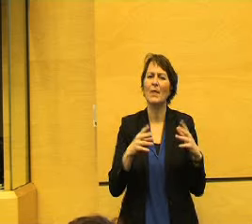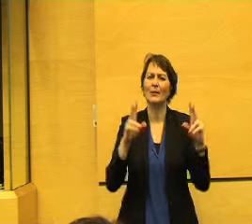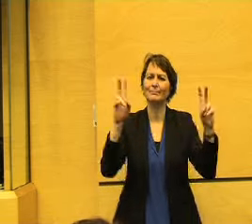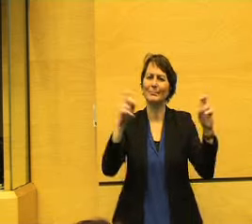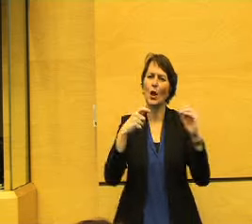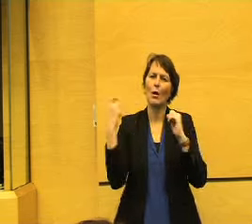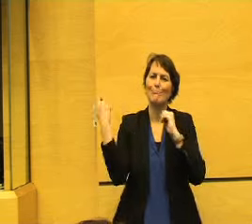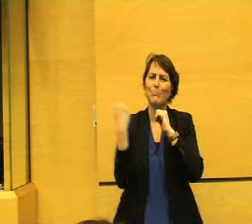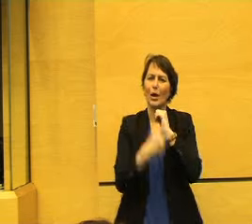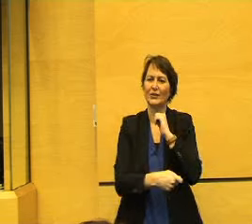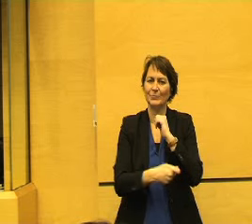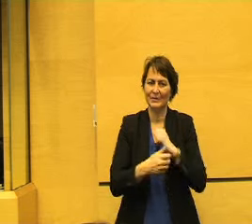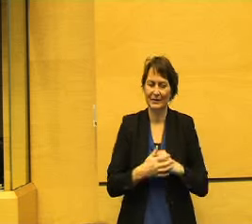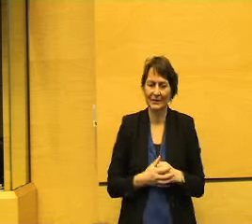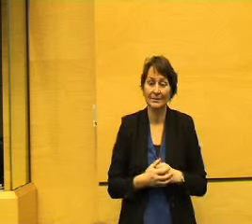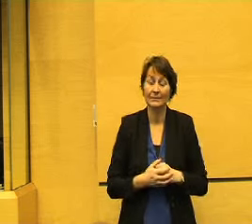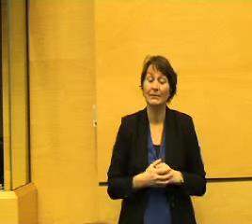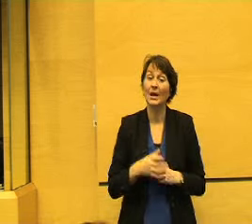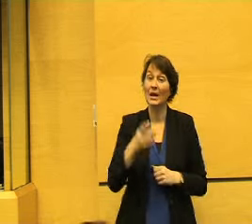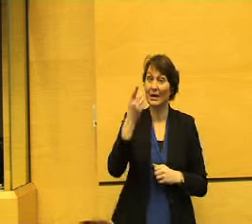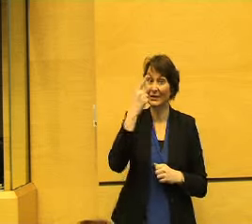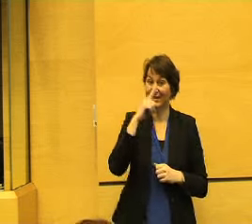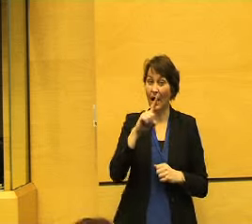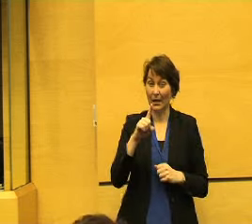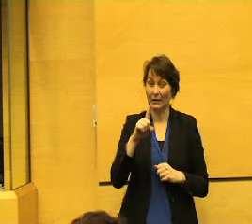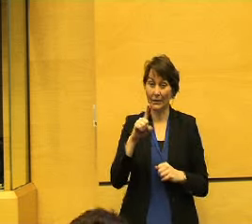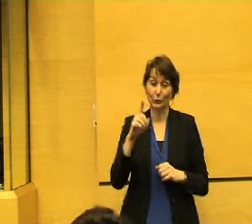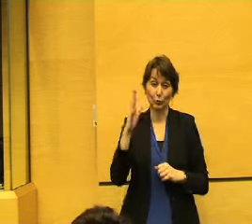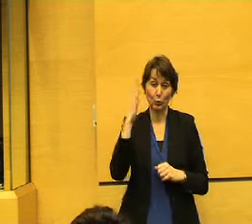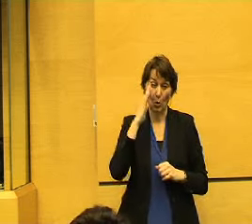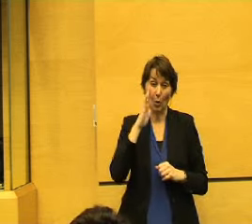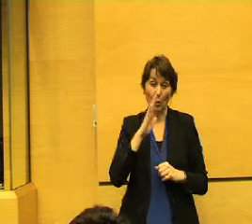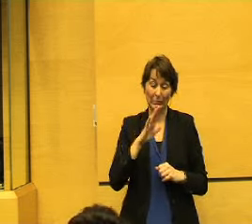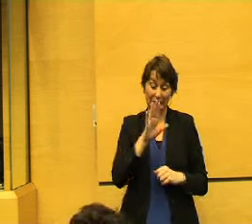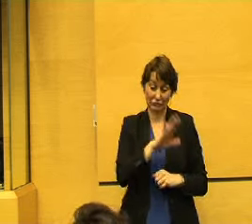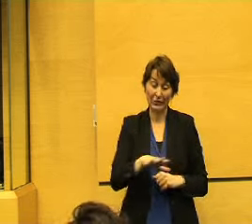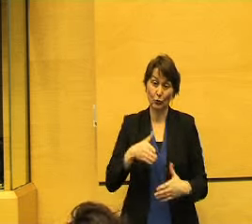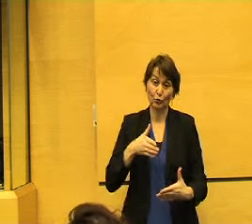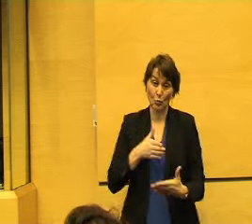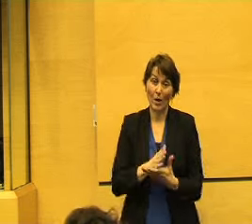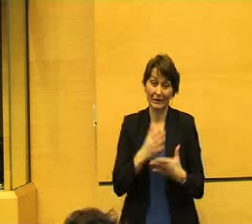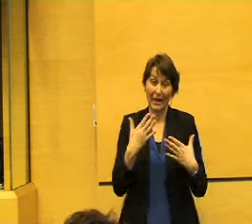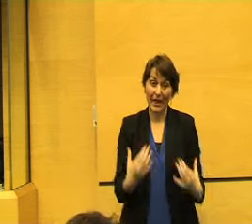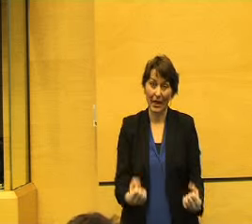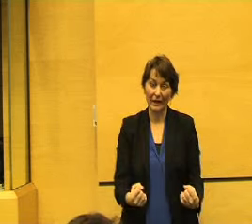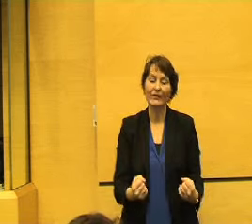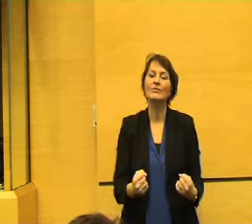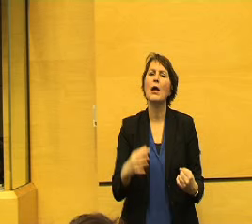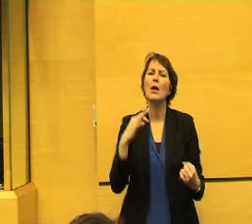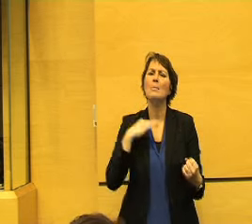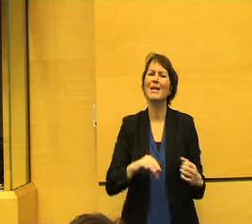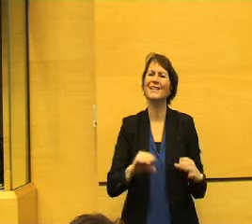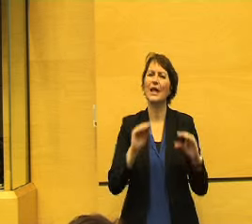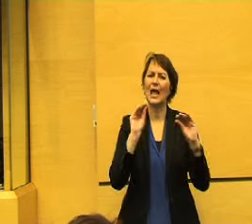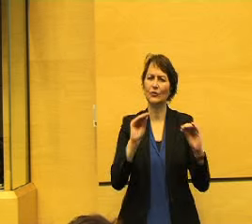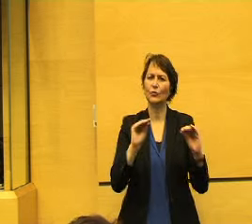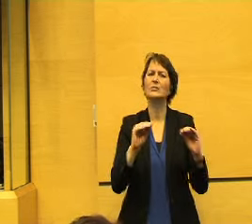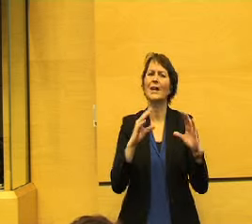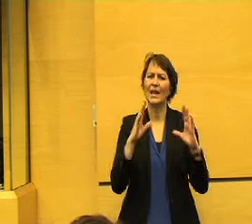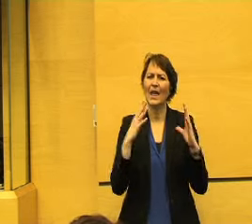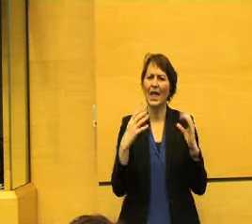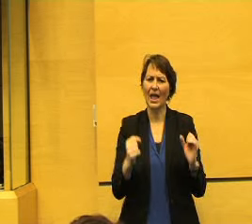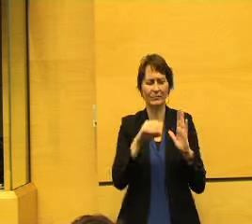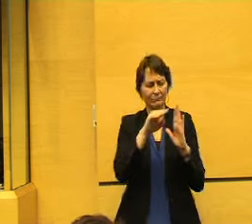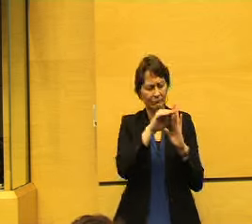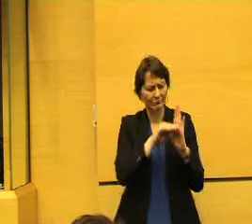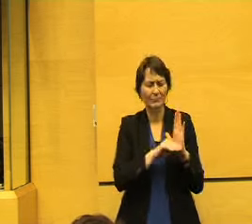In Thailand, is aware of the child rights. The Ministry of Education issued a regulation on the punishment of